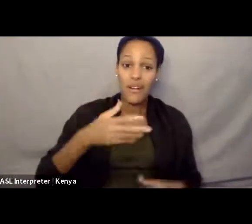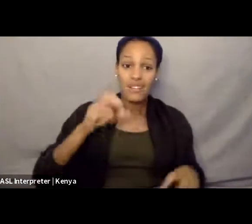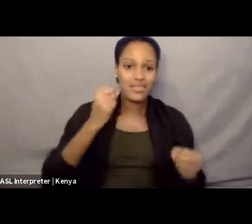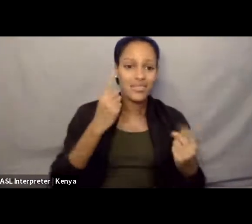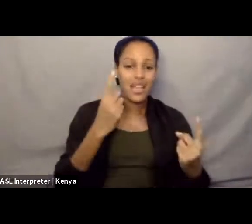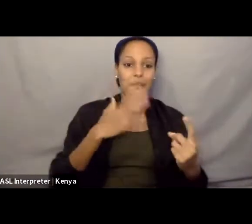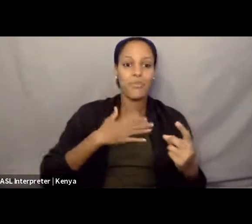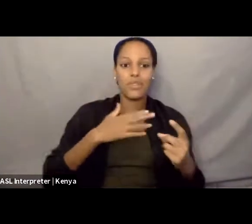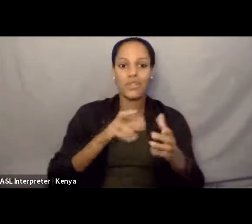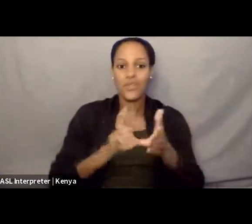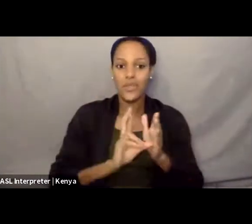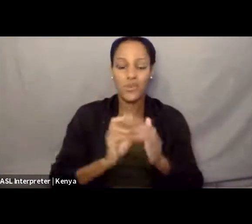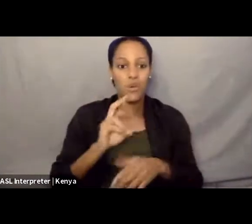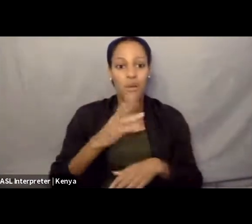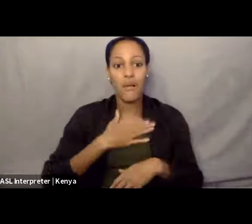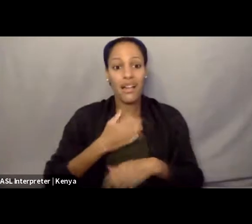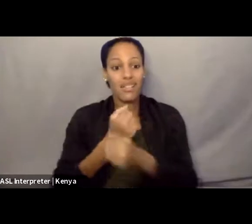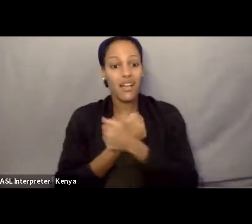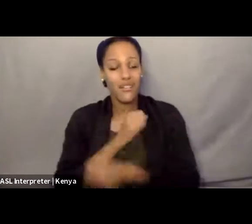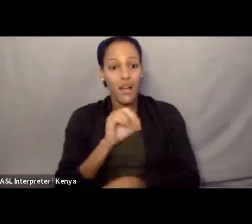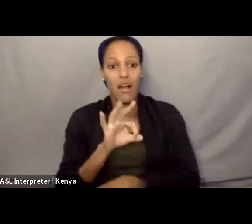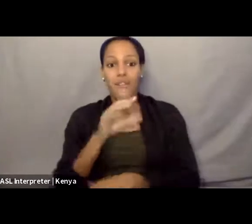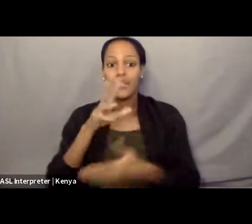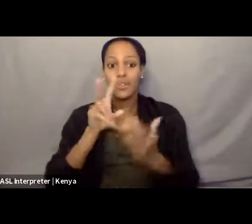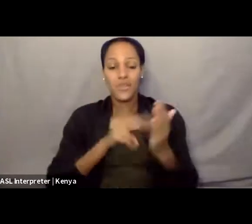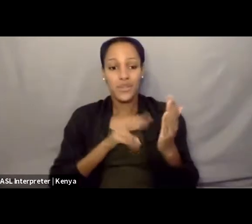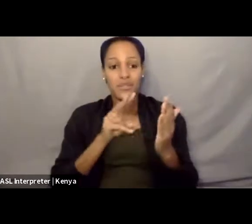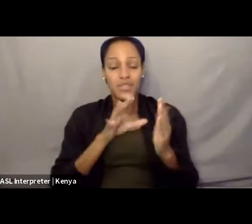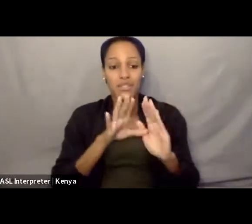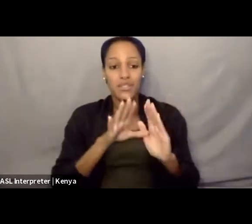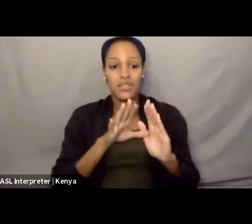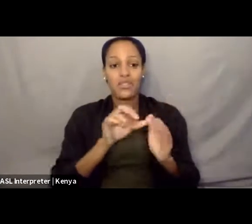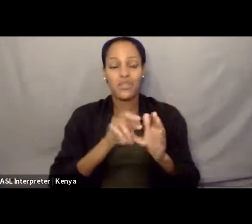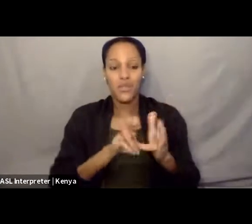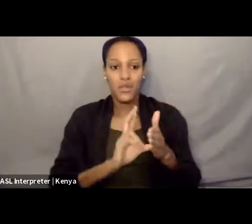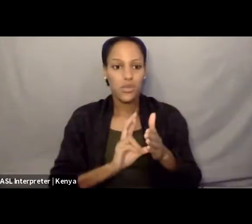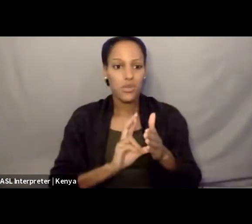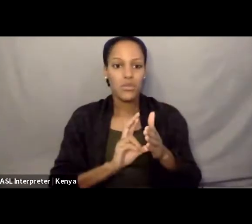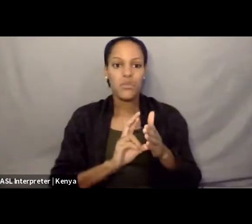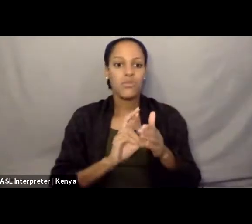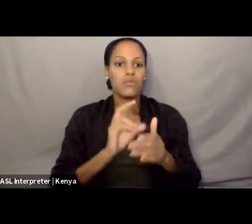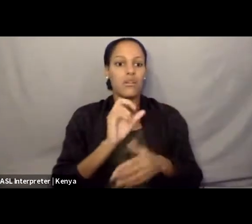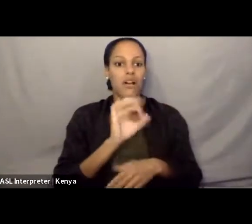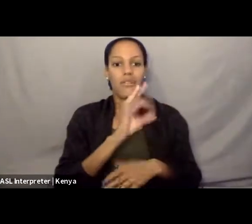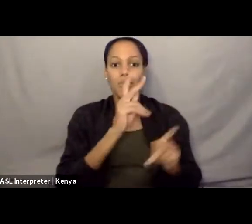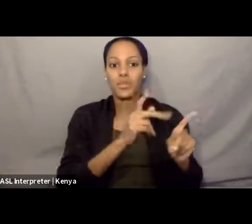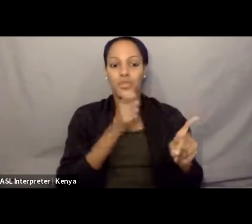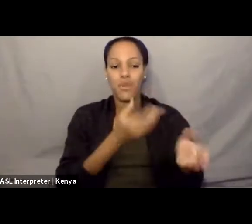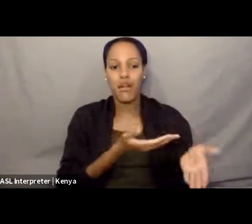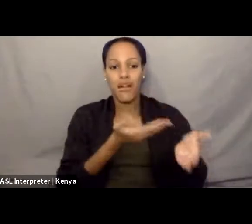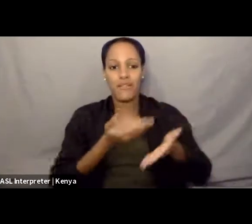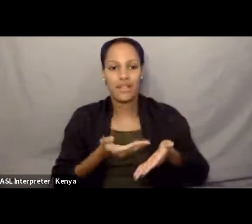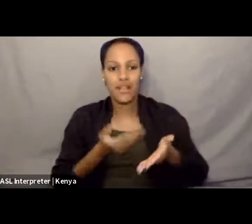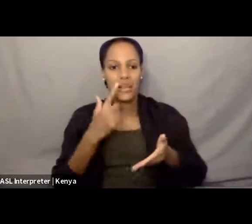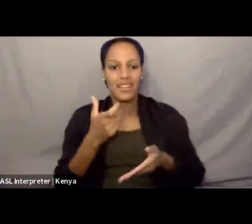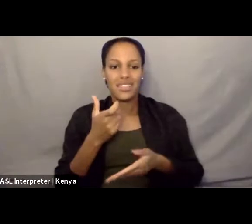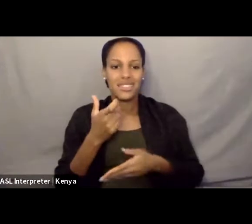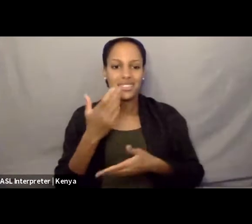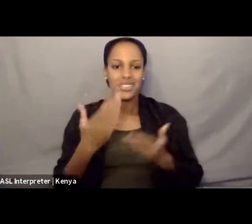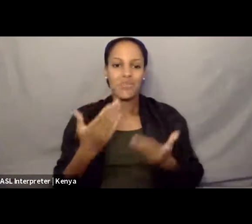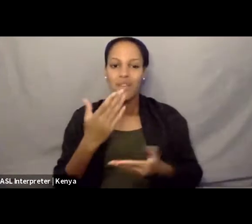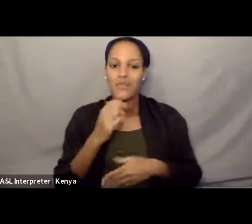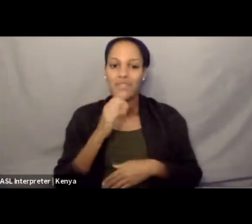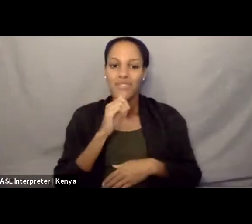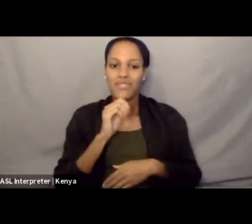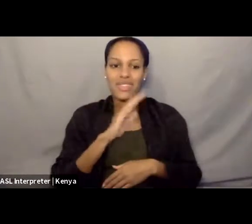my love of it, and my great and abiding love of the literary critic who offered it, it's only because you probably never